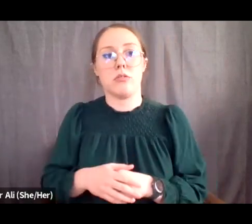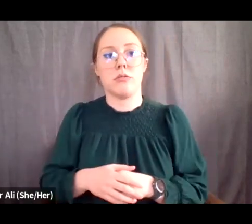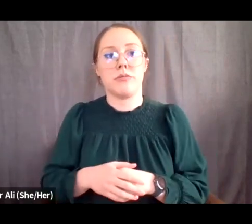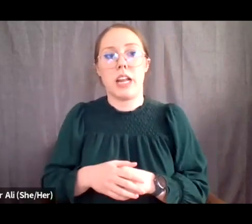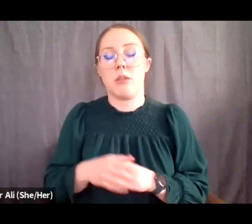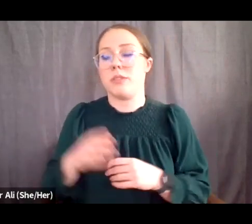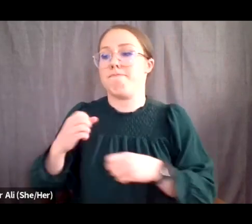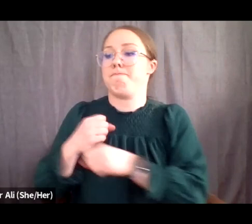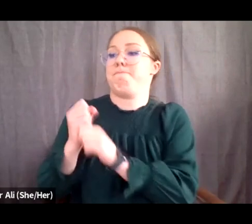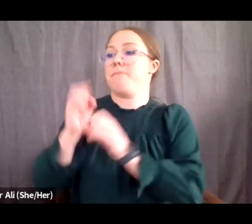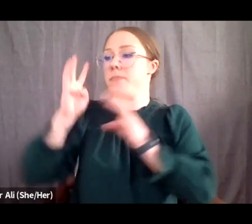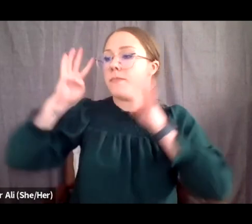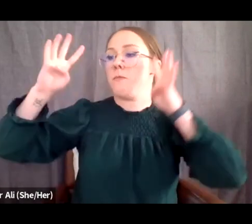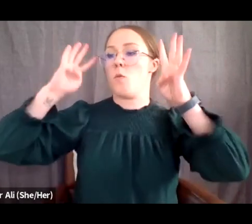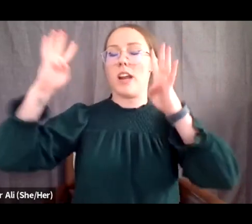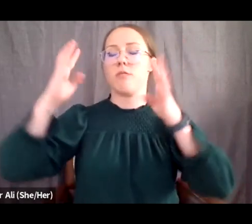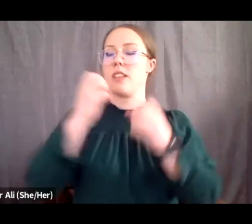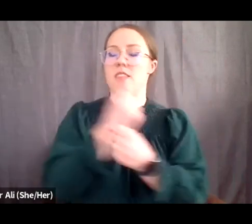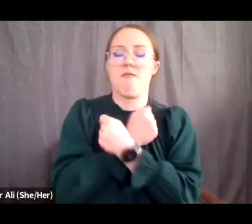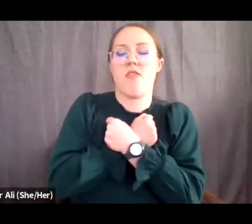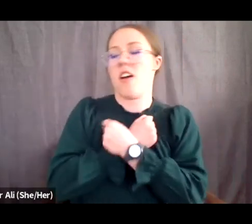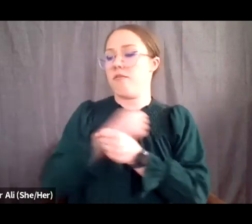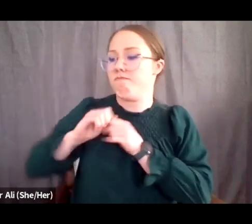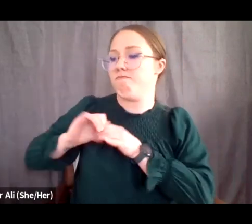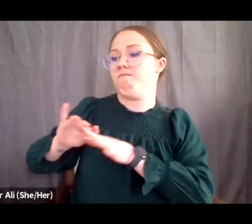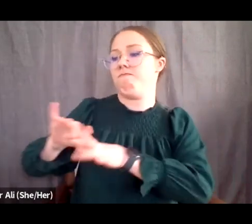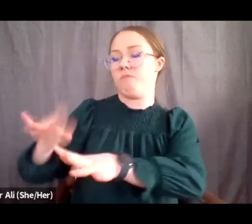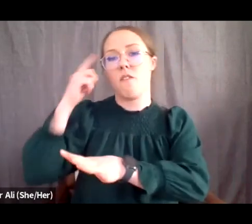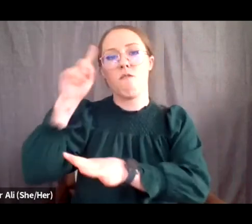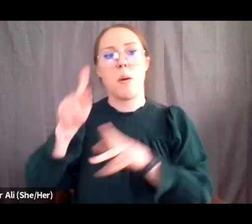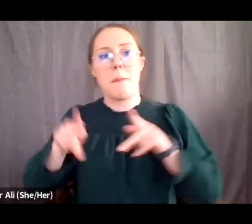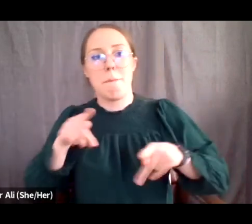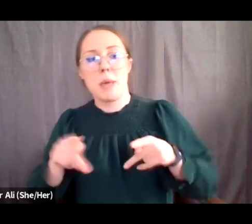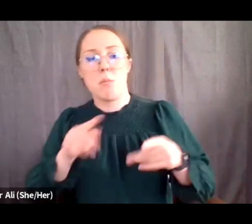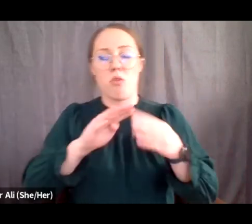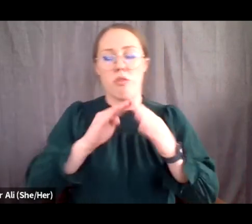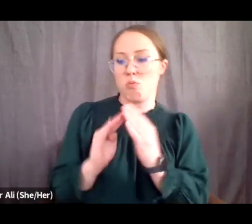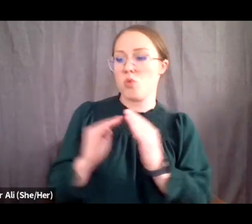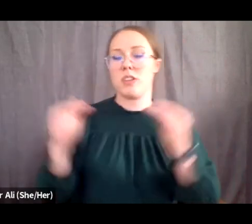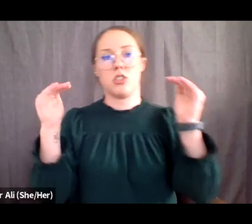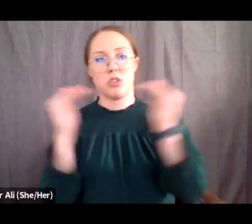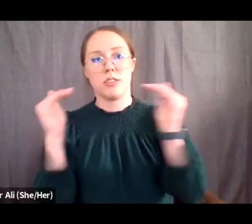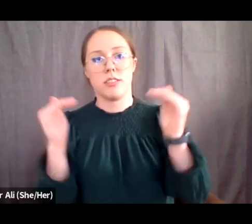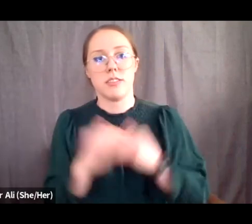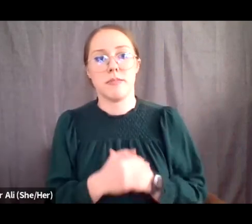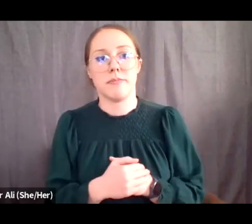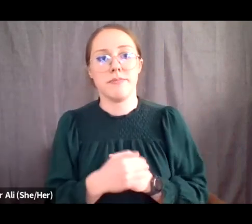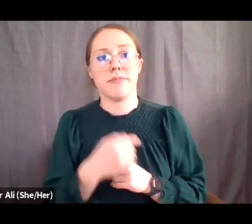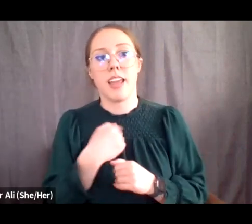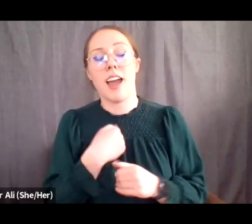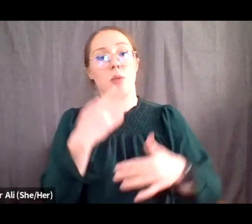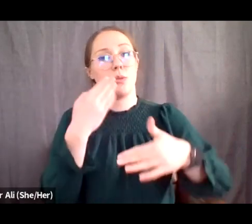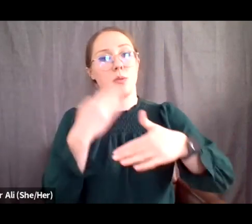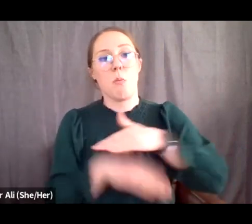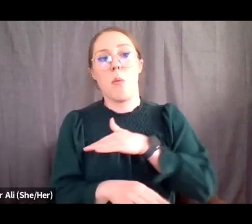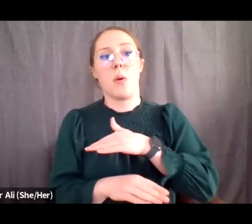radical love for a people, a community, a justice. I was born to